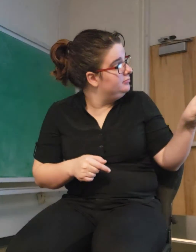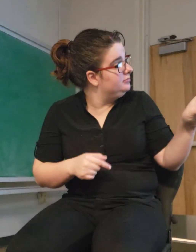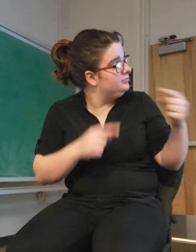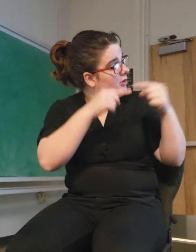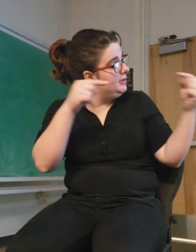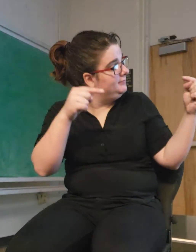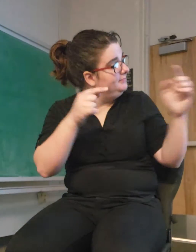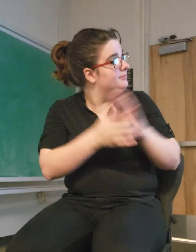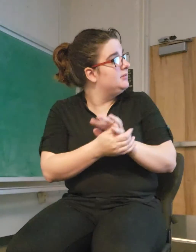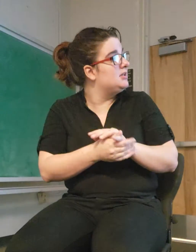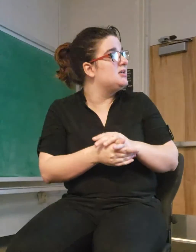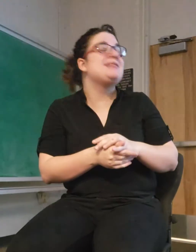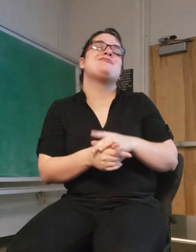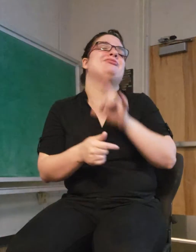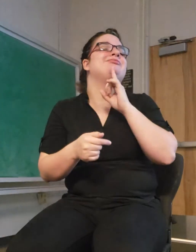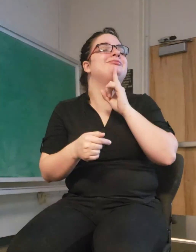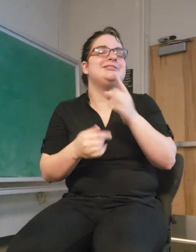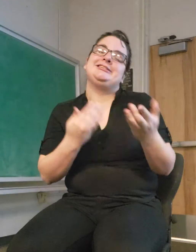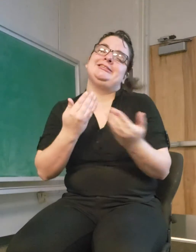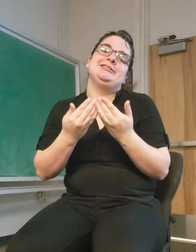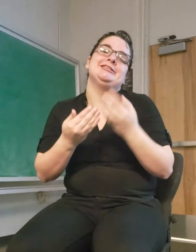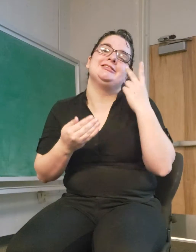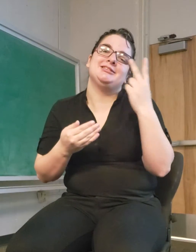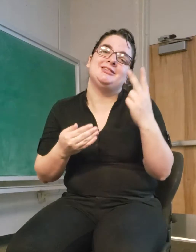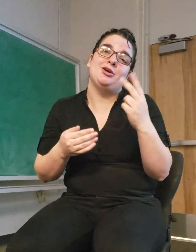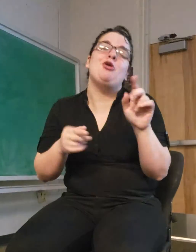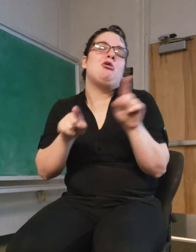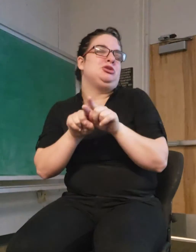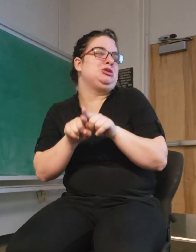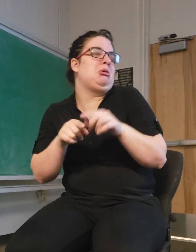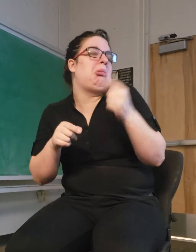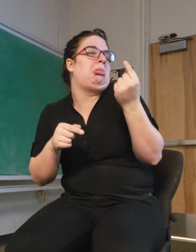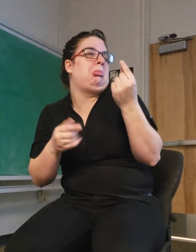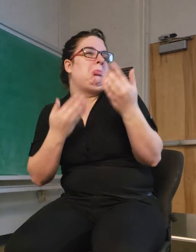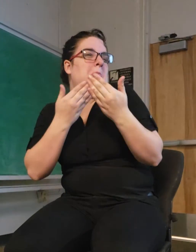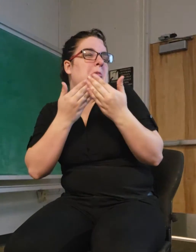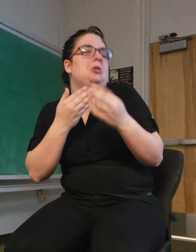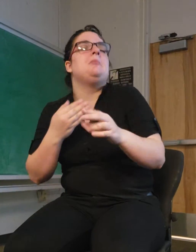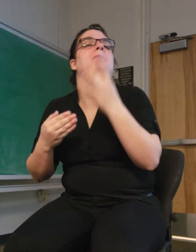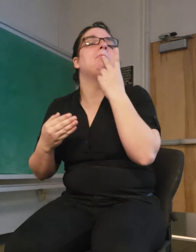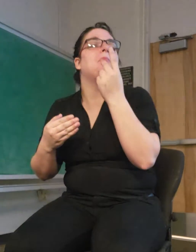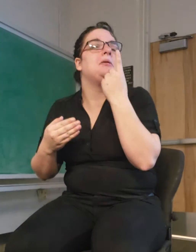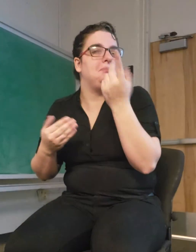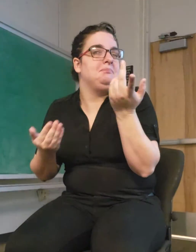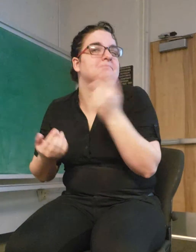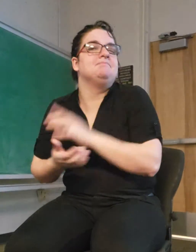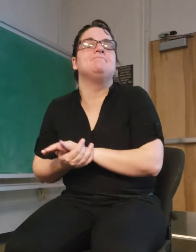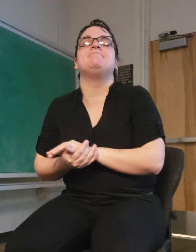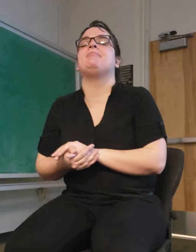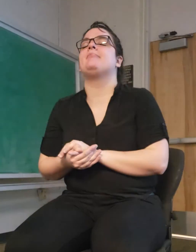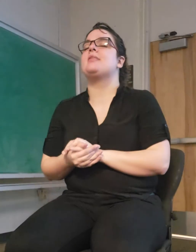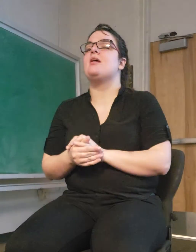out, and it has a lovely pink color. So when we look out into space and we see massive clouds